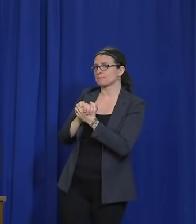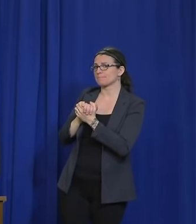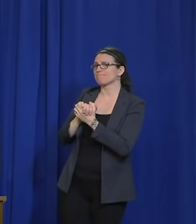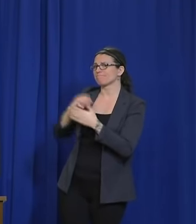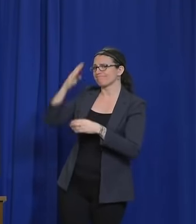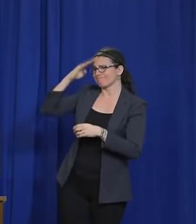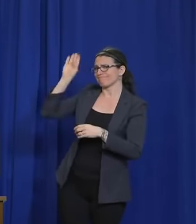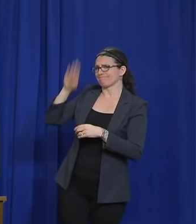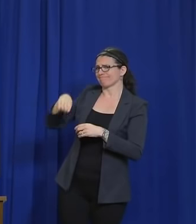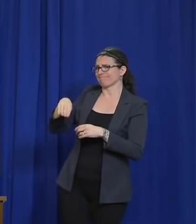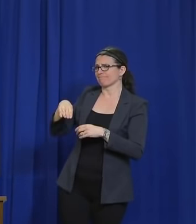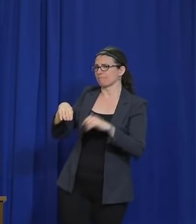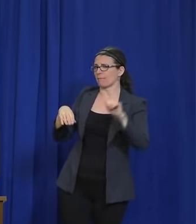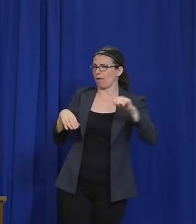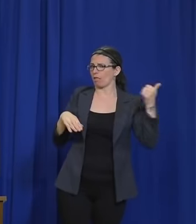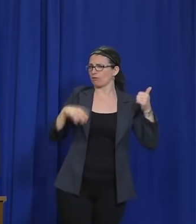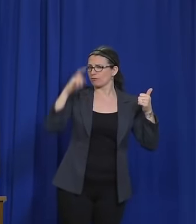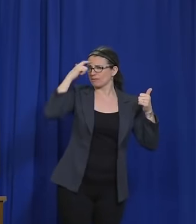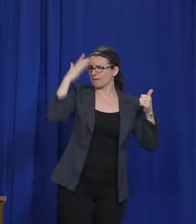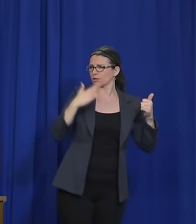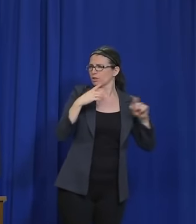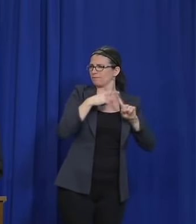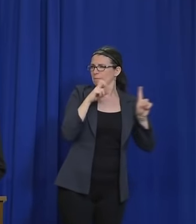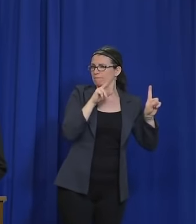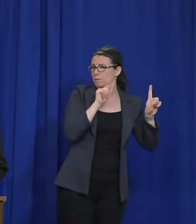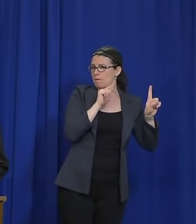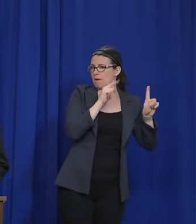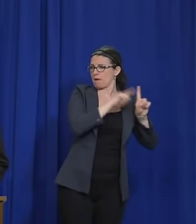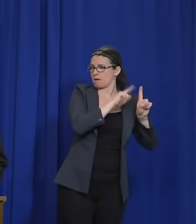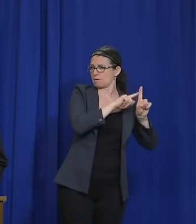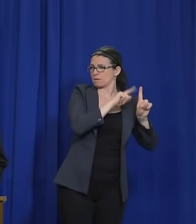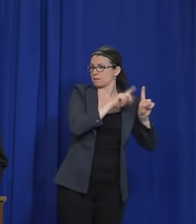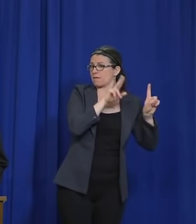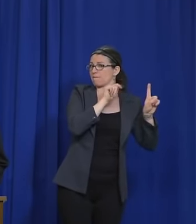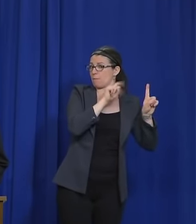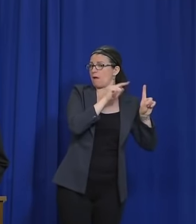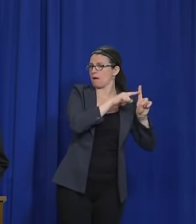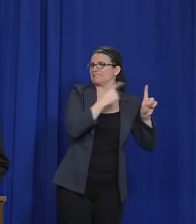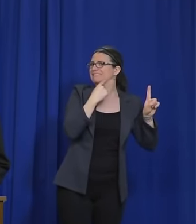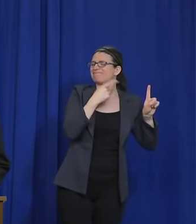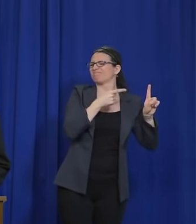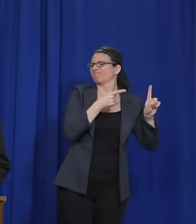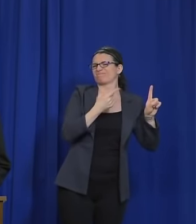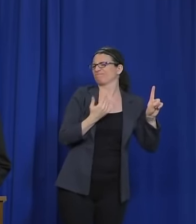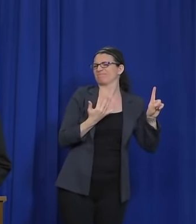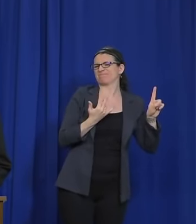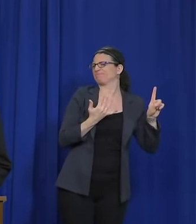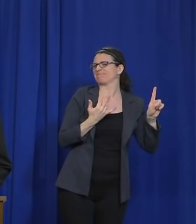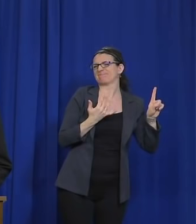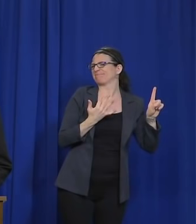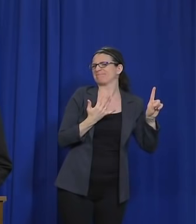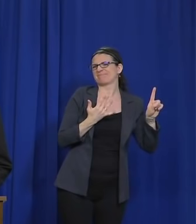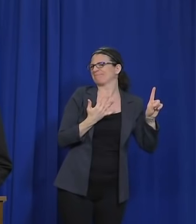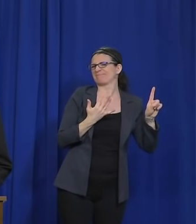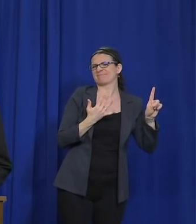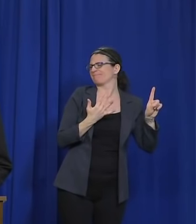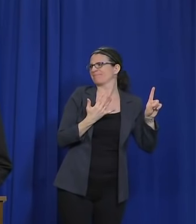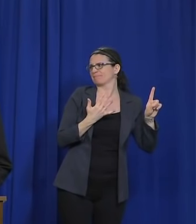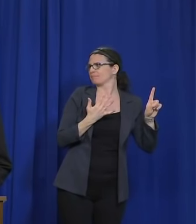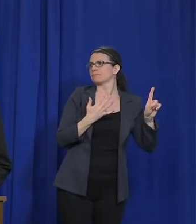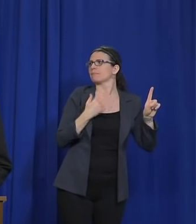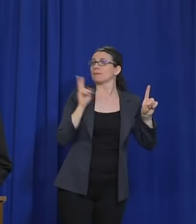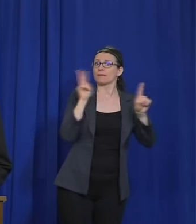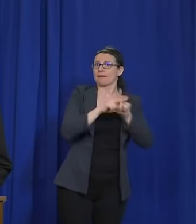for businesses in Vermont to open under fairly specific health regulations. Are you considering something like that? And are